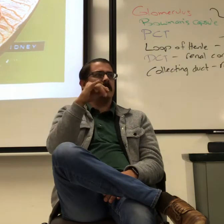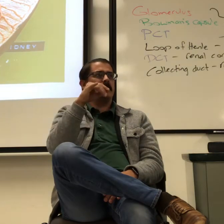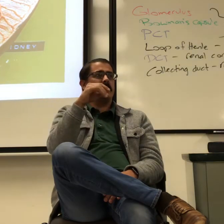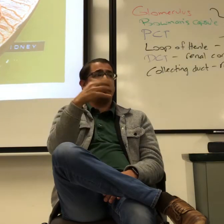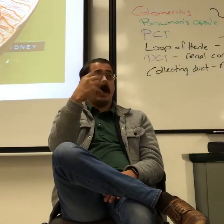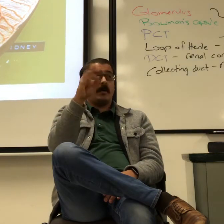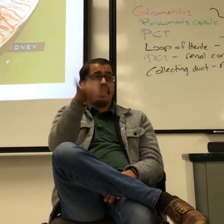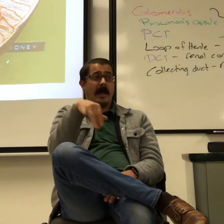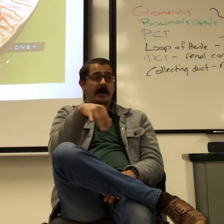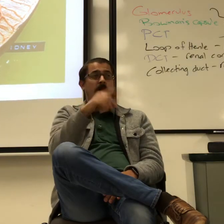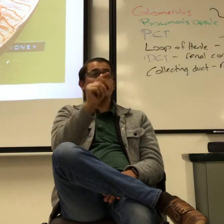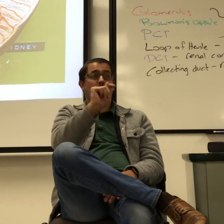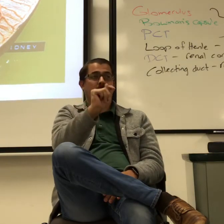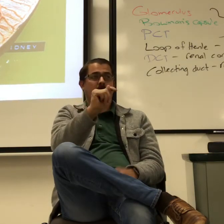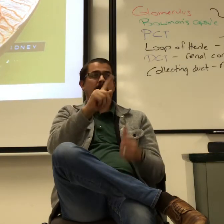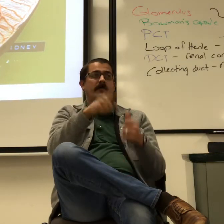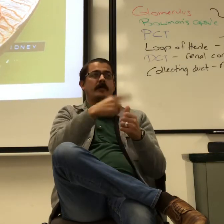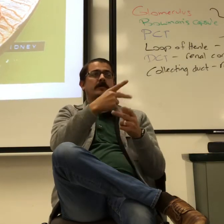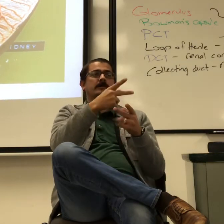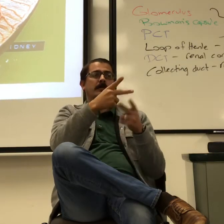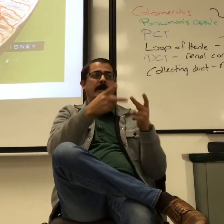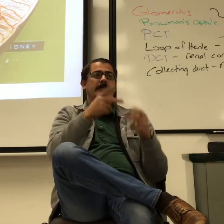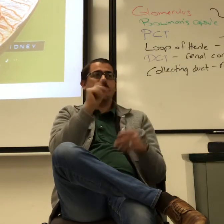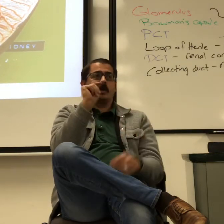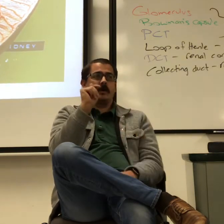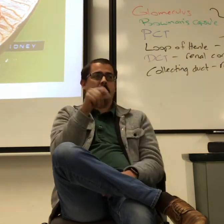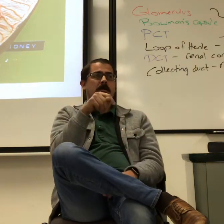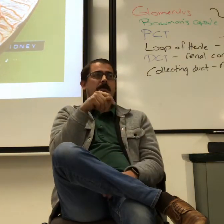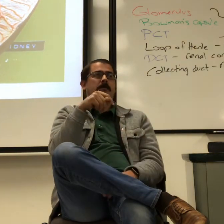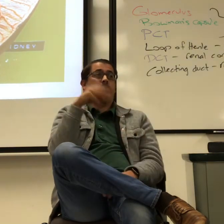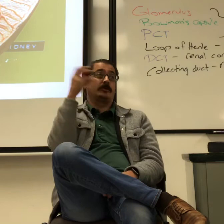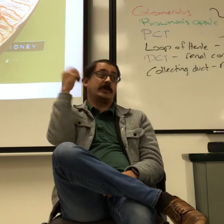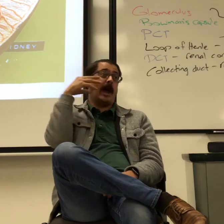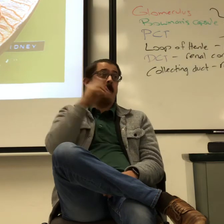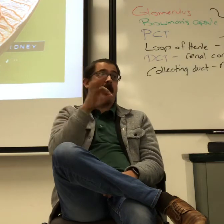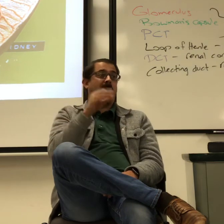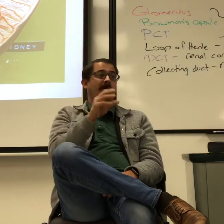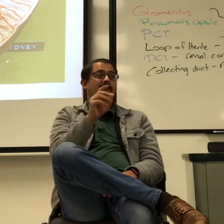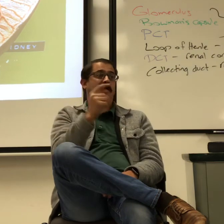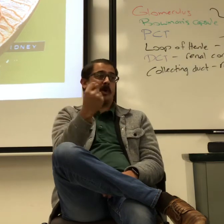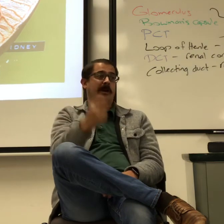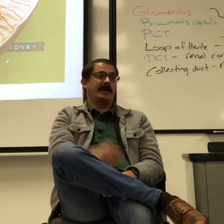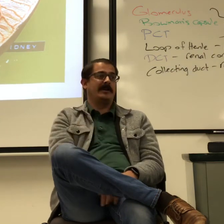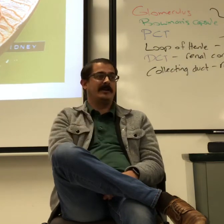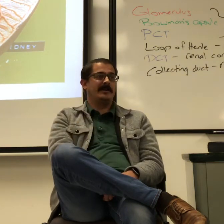Urine. It's the first place you got urine. A little shower of urine there.